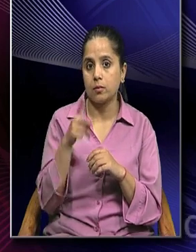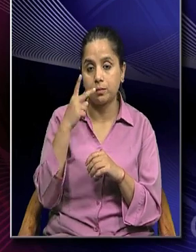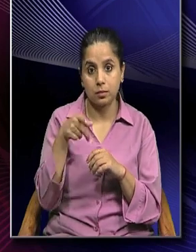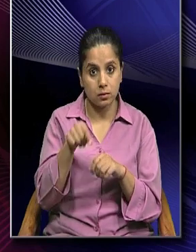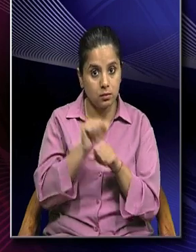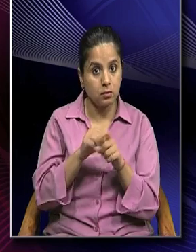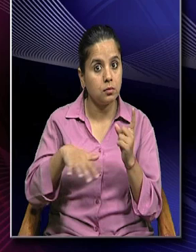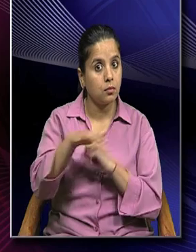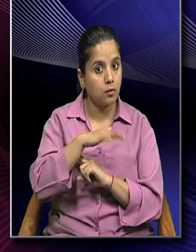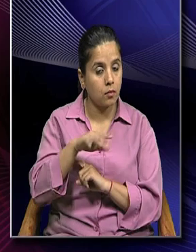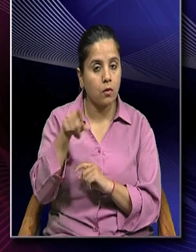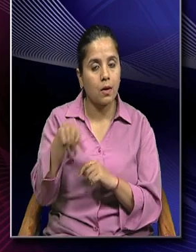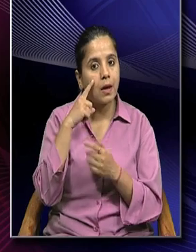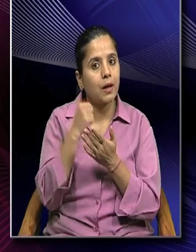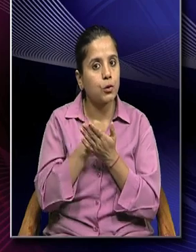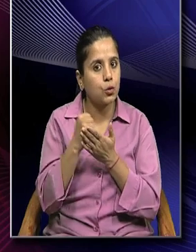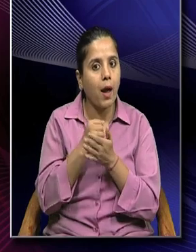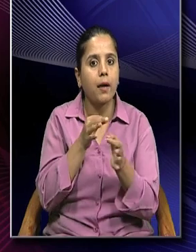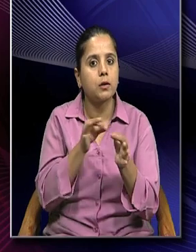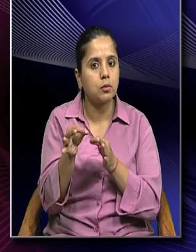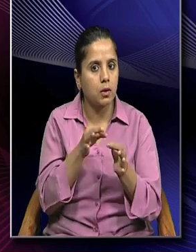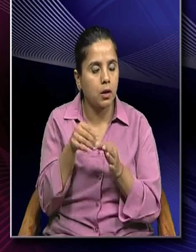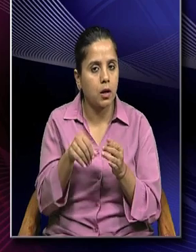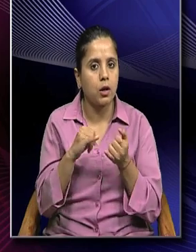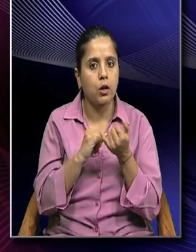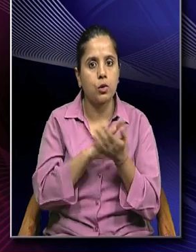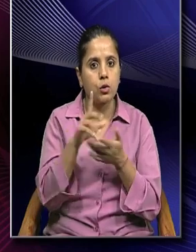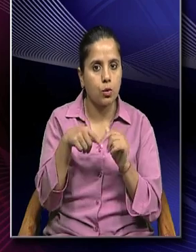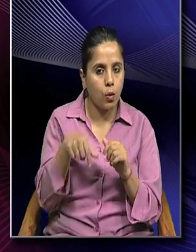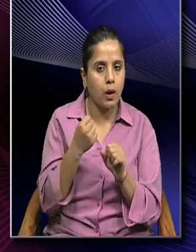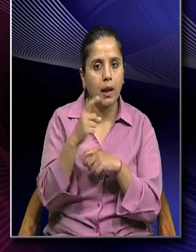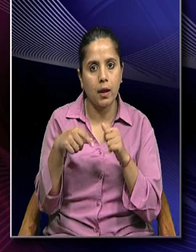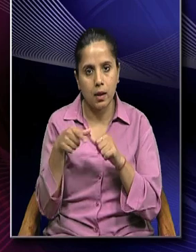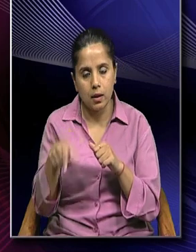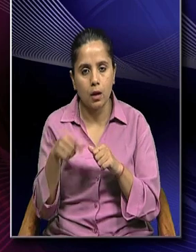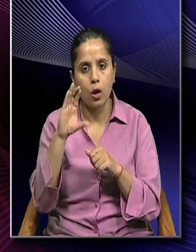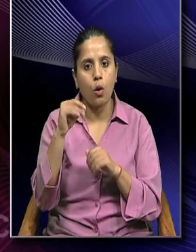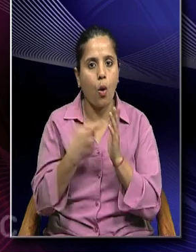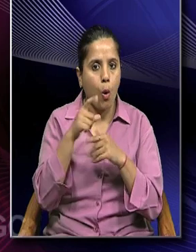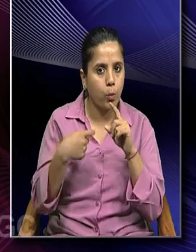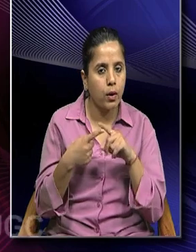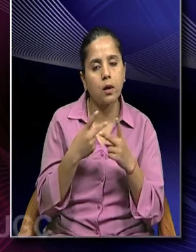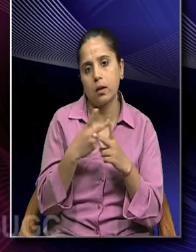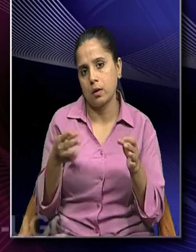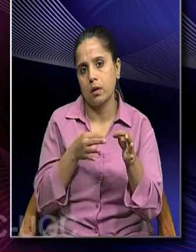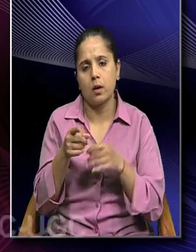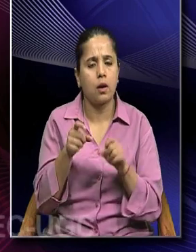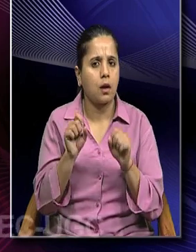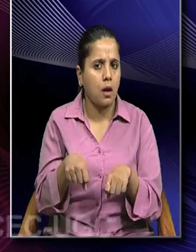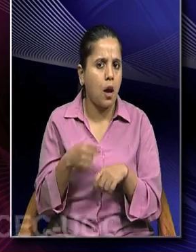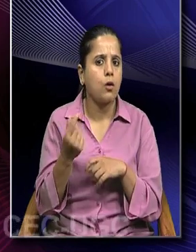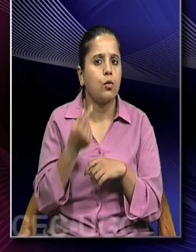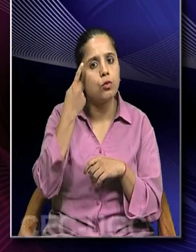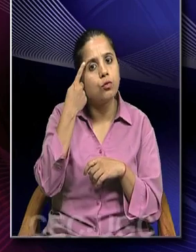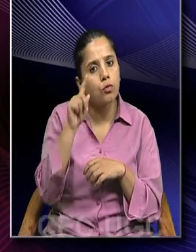domain, where they are trying to explain the shlokas of Gita in corporate context. the way it can be used